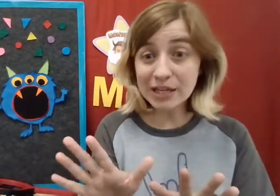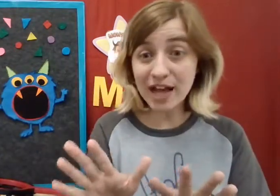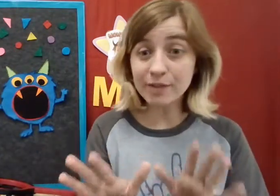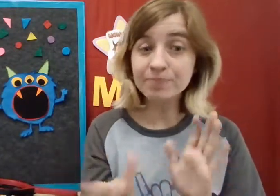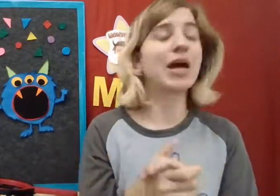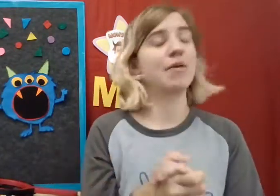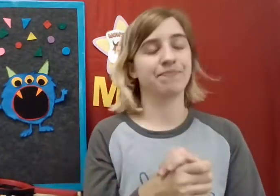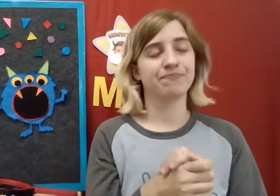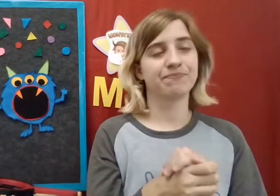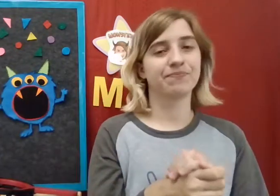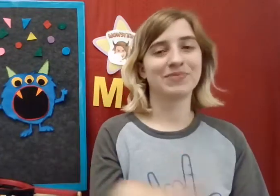yet.